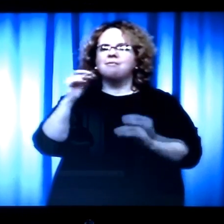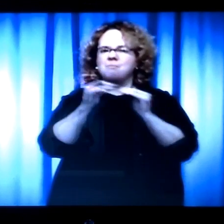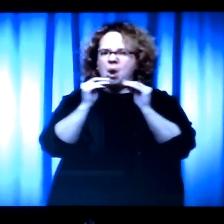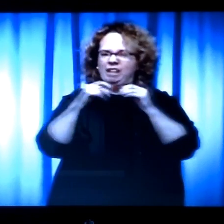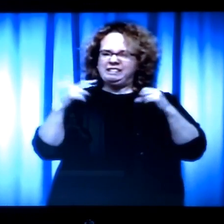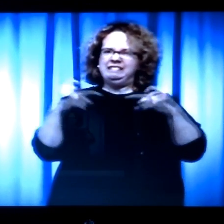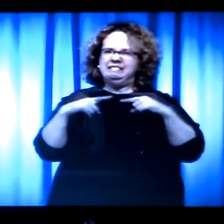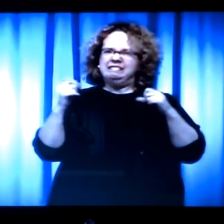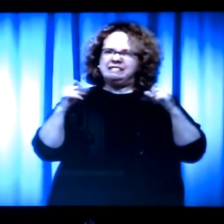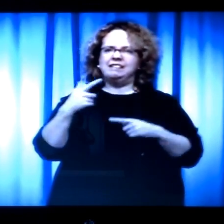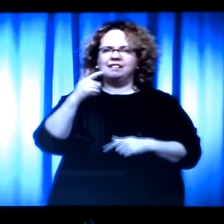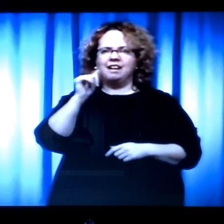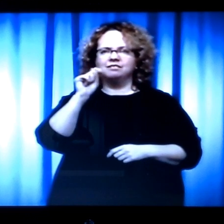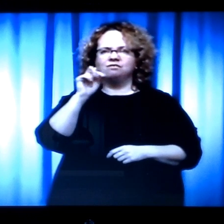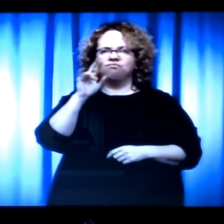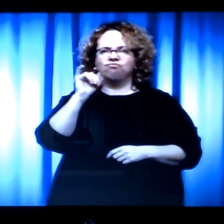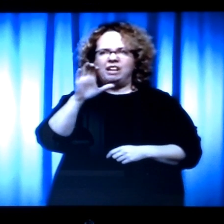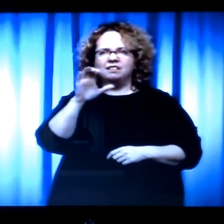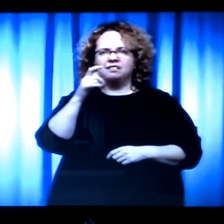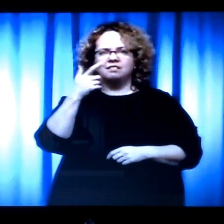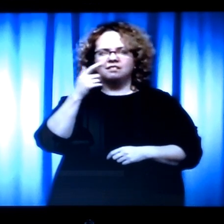If you digest a higher protein food,